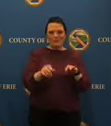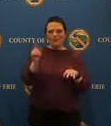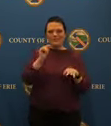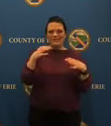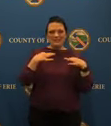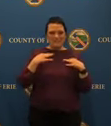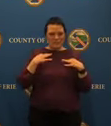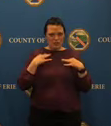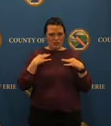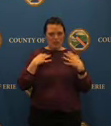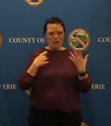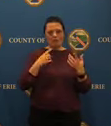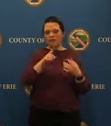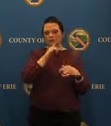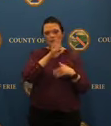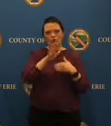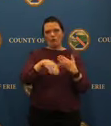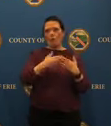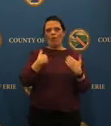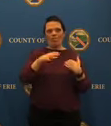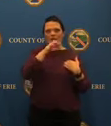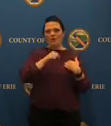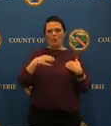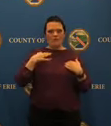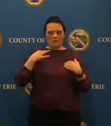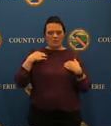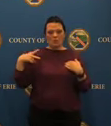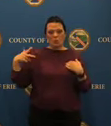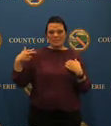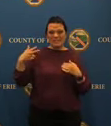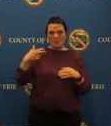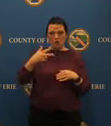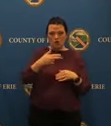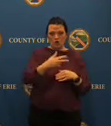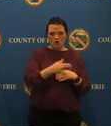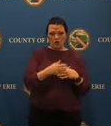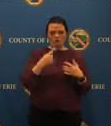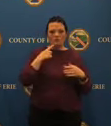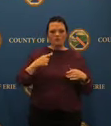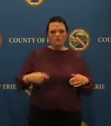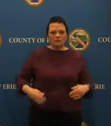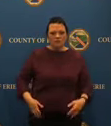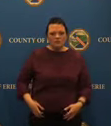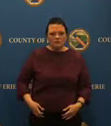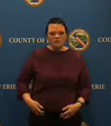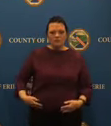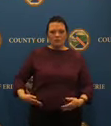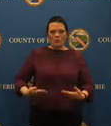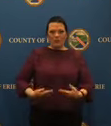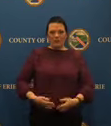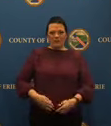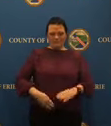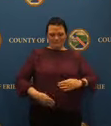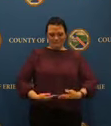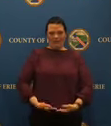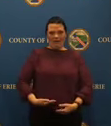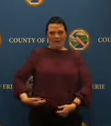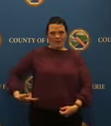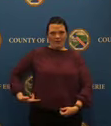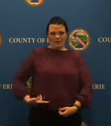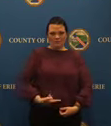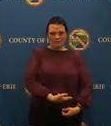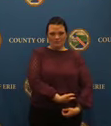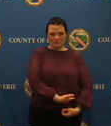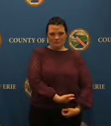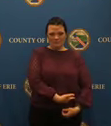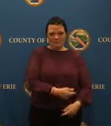T-shirt. I'm sure we all have old T-shirts at home. Scissors. So you want to cut along the bottom of the T-shirt, and